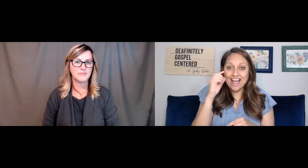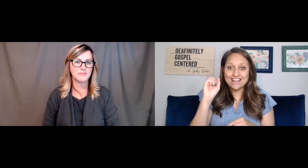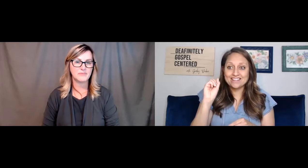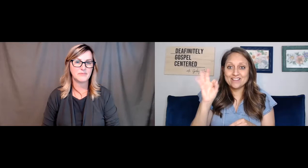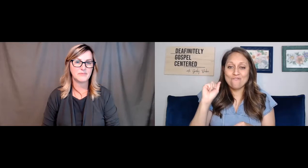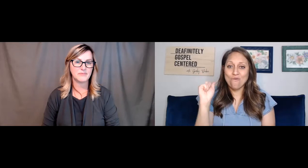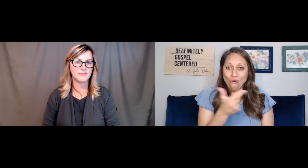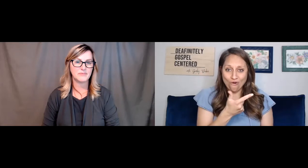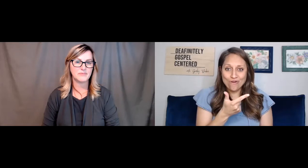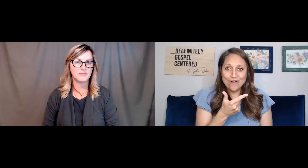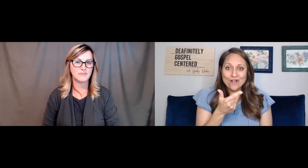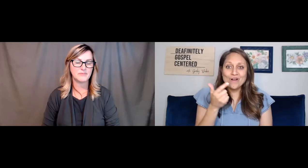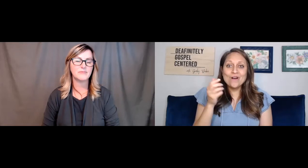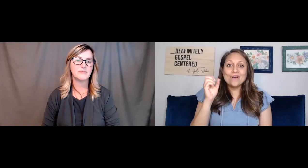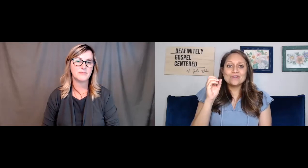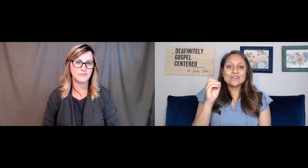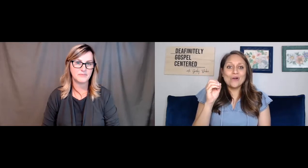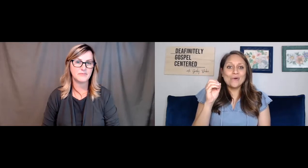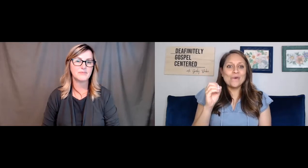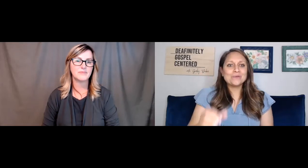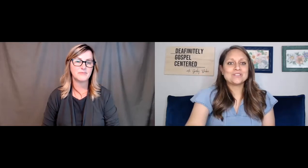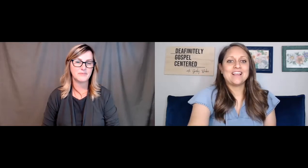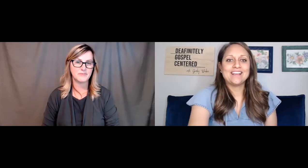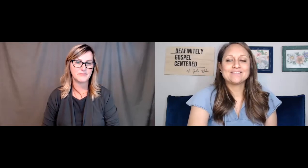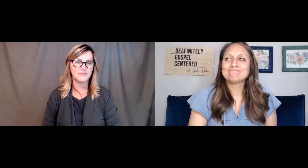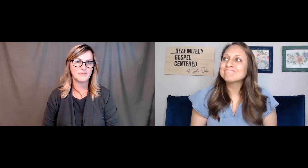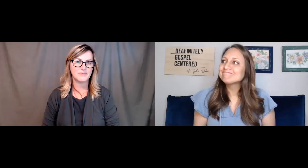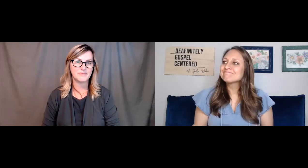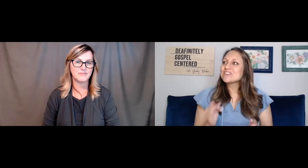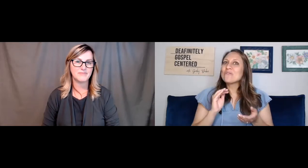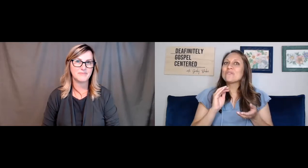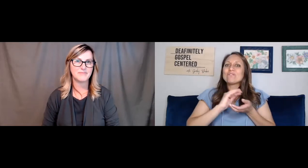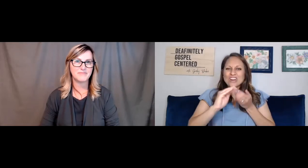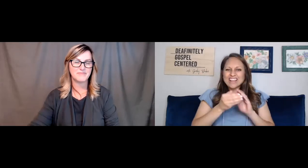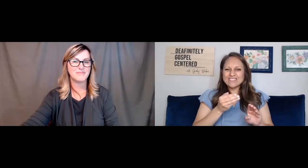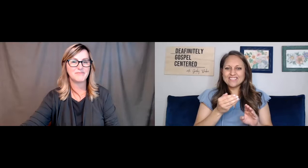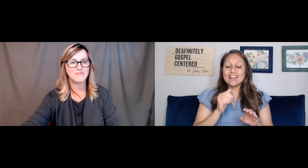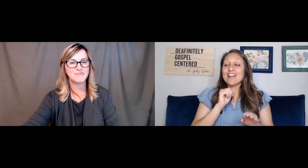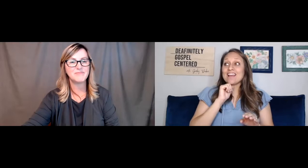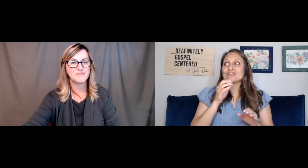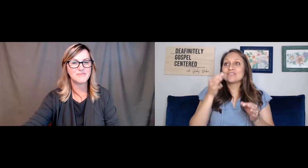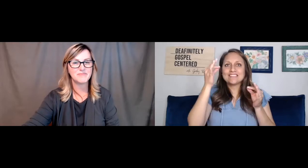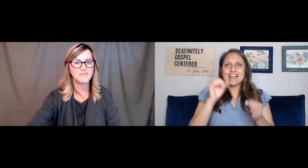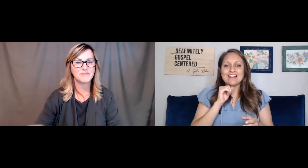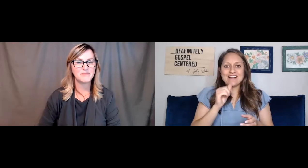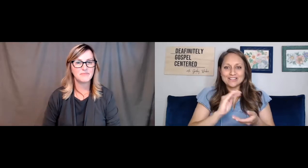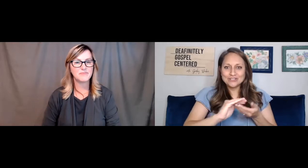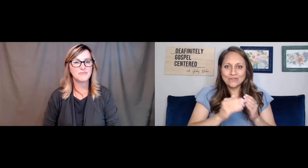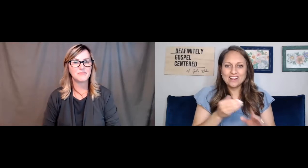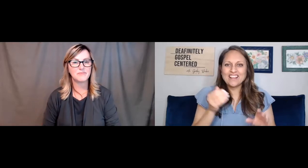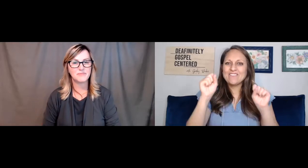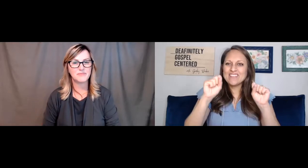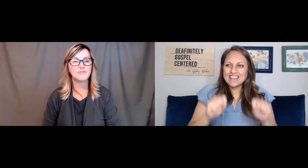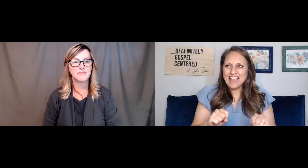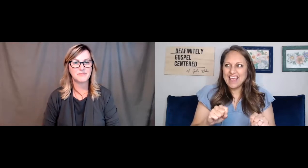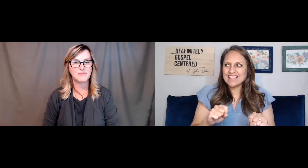have a stone cold heart, right? That we're not able to forgive and move forward. It can look